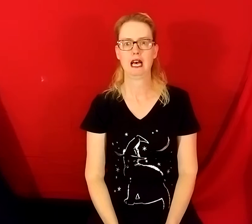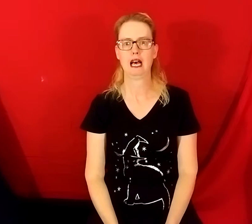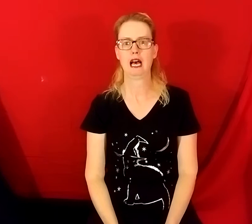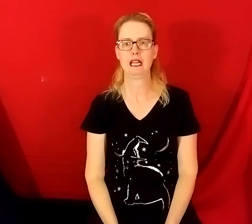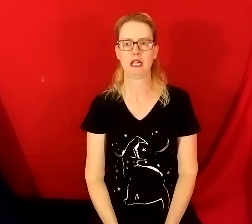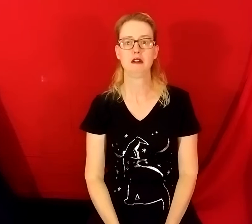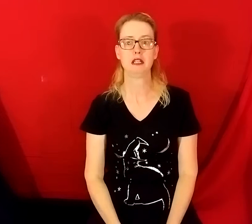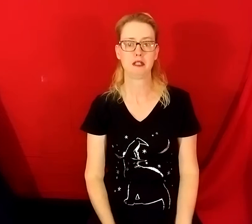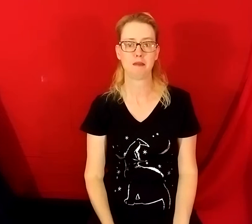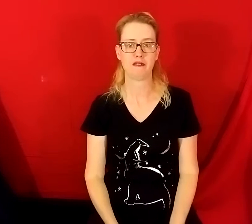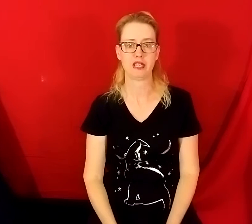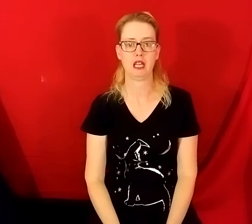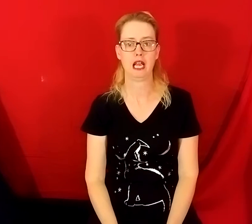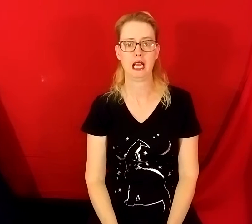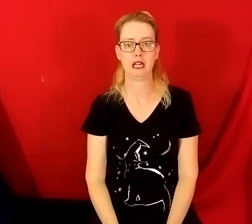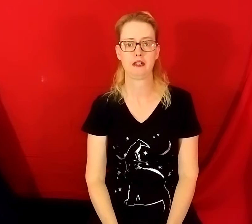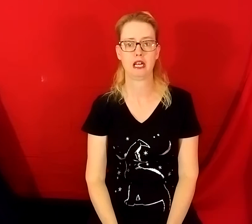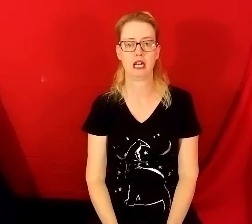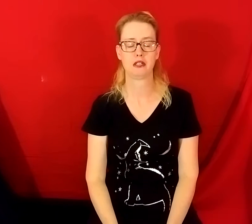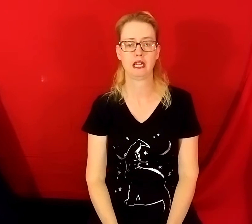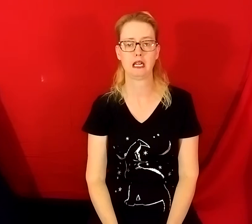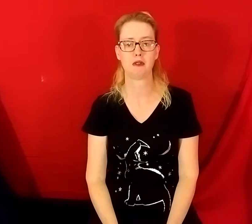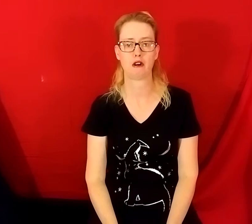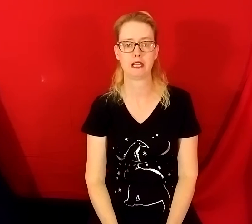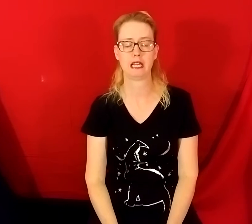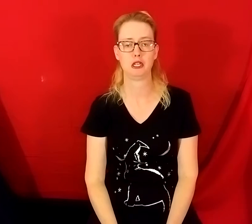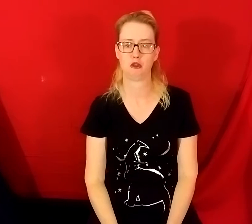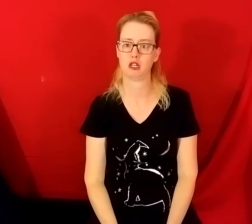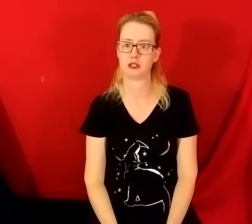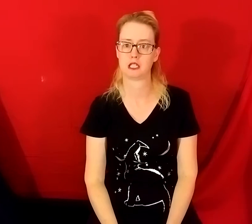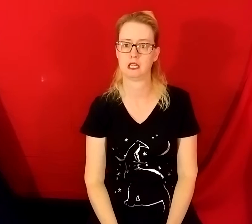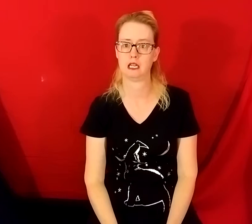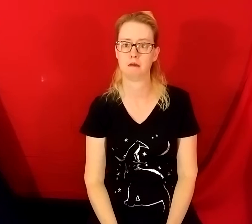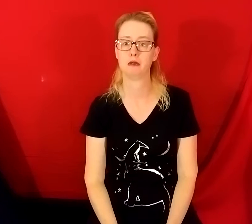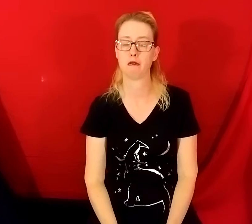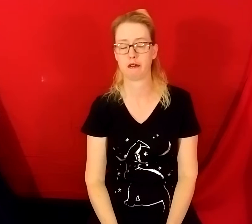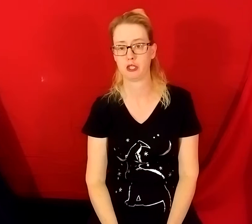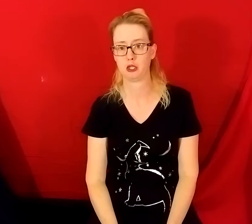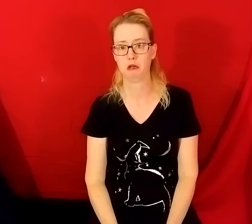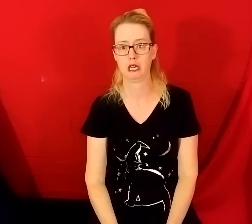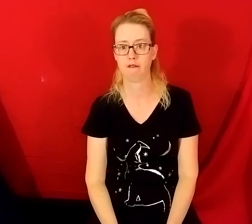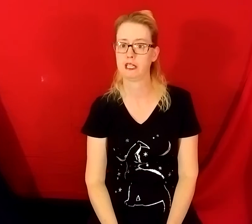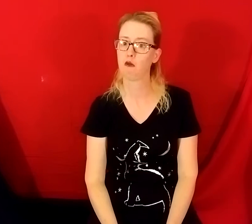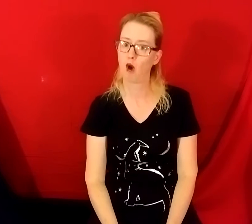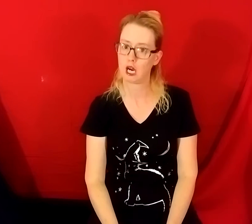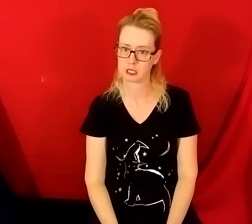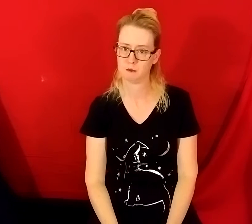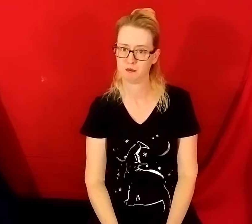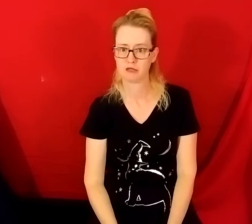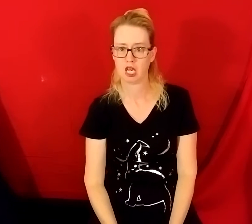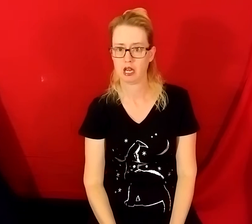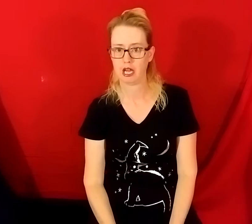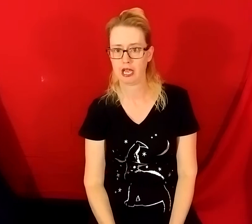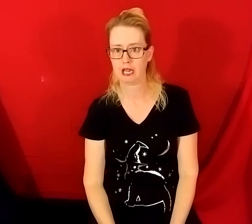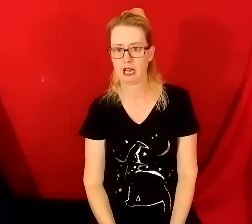Hi there, this is Buffy, and tonight I'm starting a new launch movie review of The Walk. And I